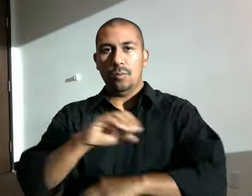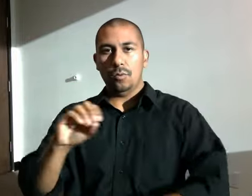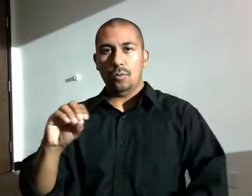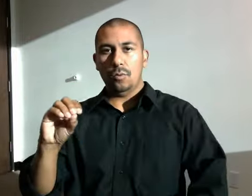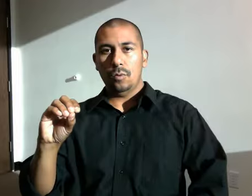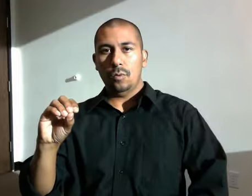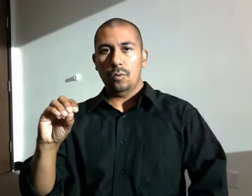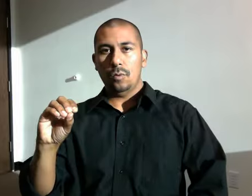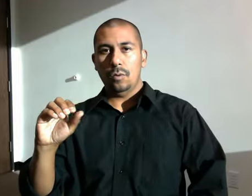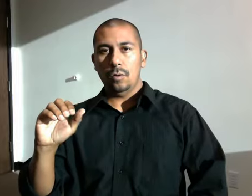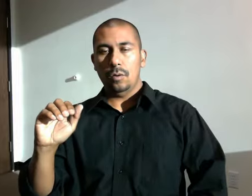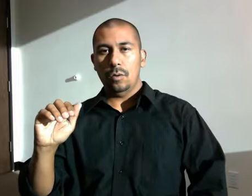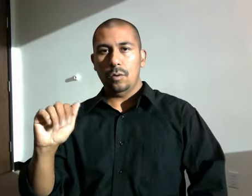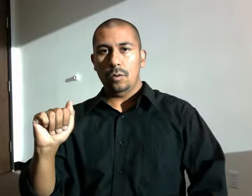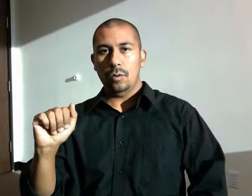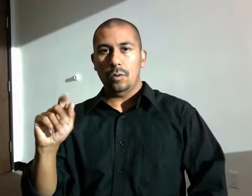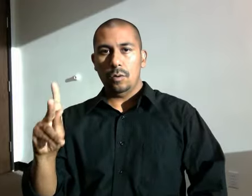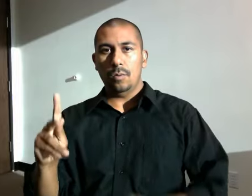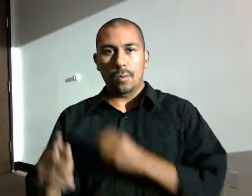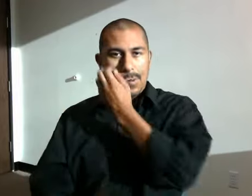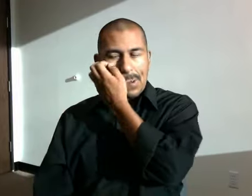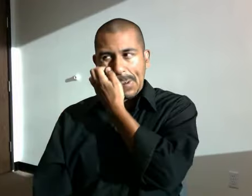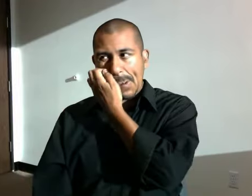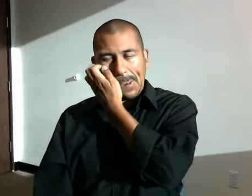grandmother's kitchen. Here is where our family